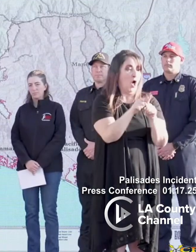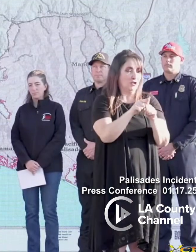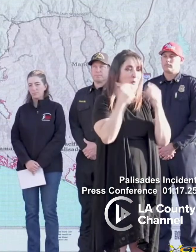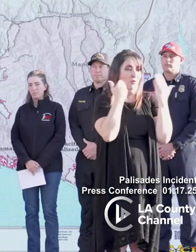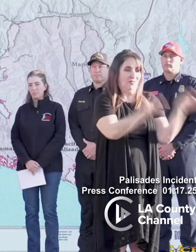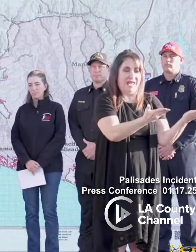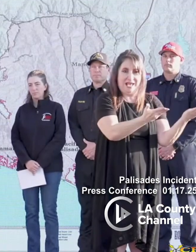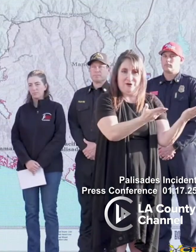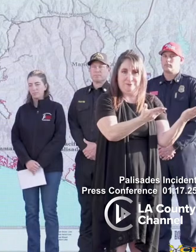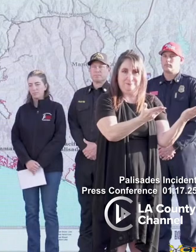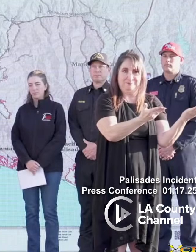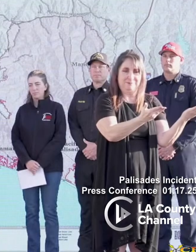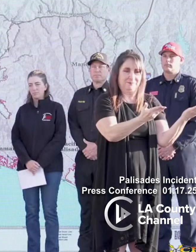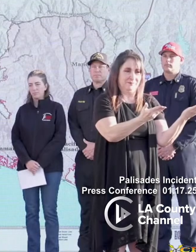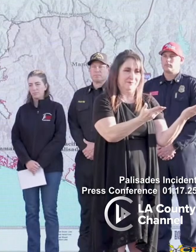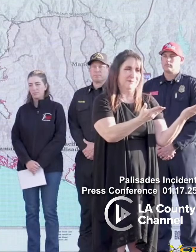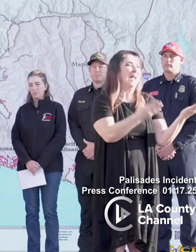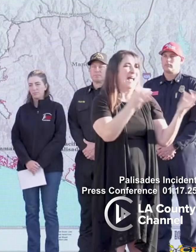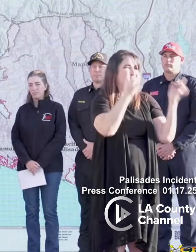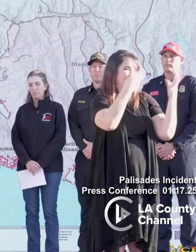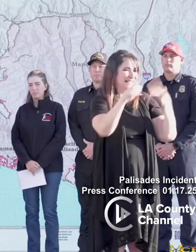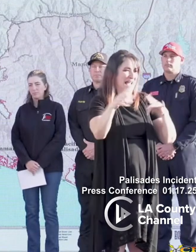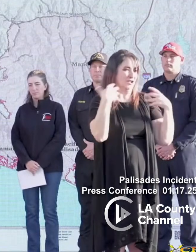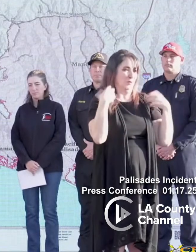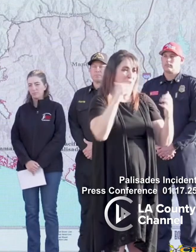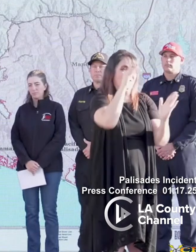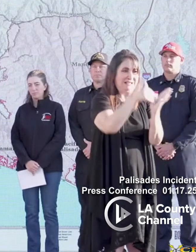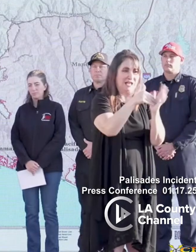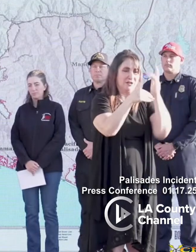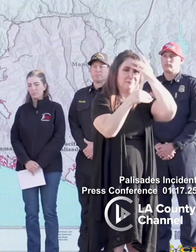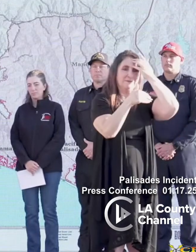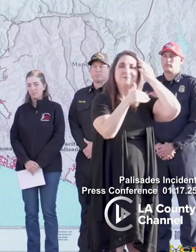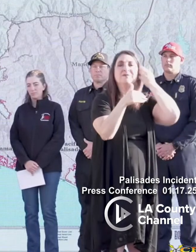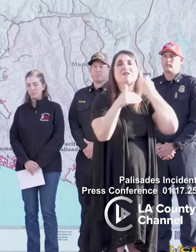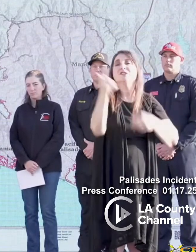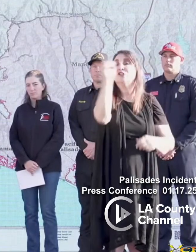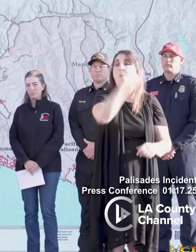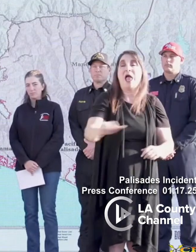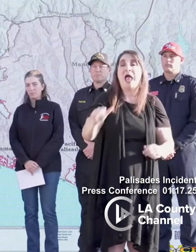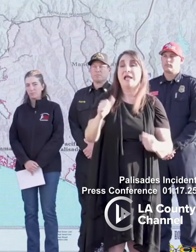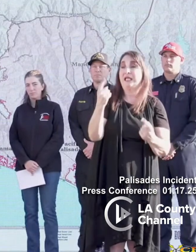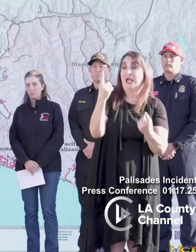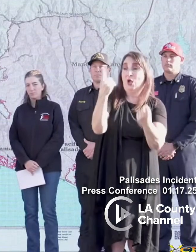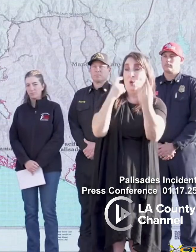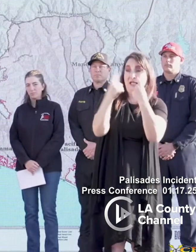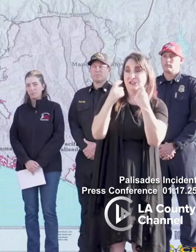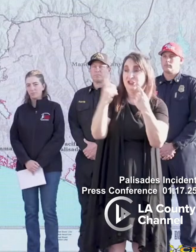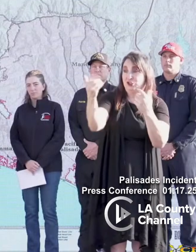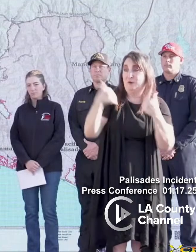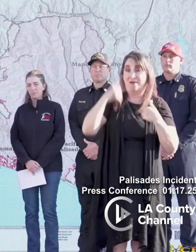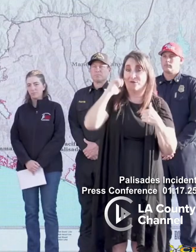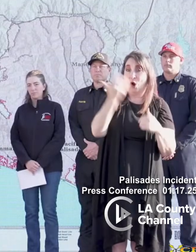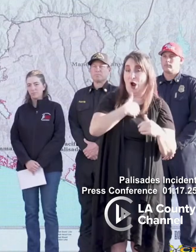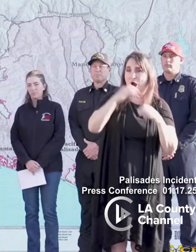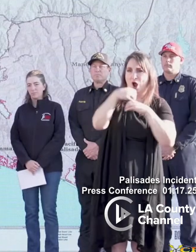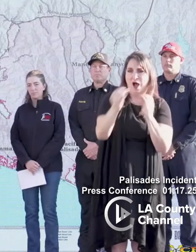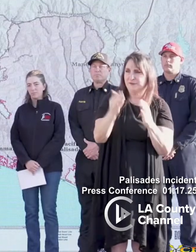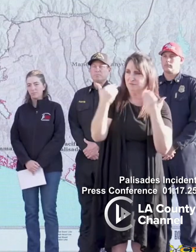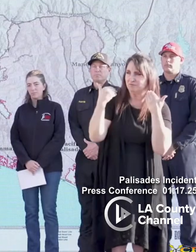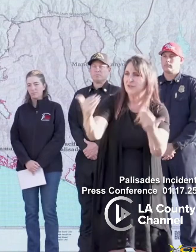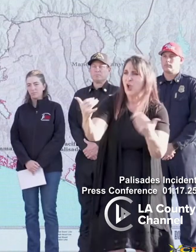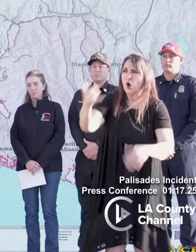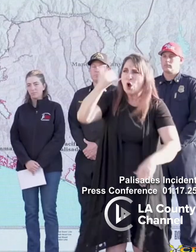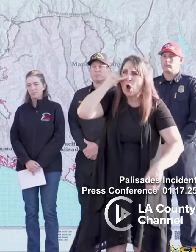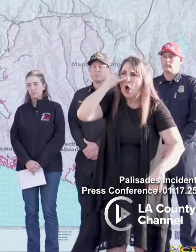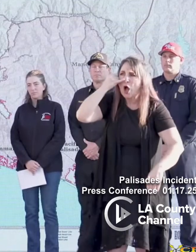at this disaster recovery center. So any questions that you have for our office, you can call, you can